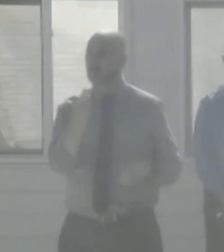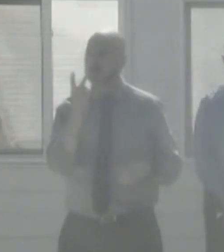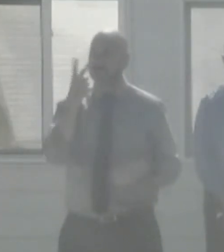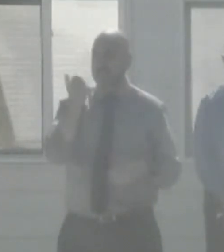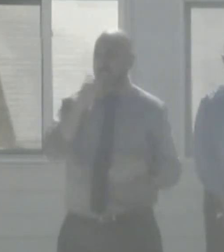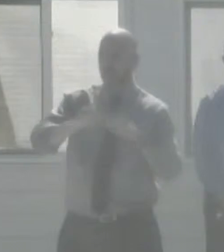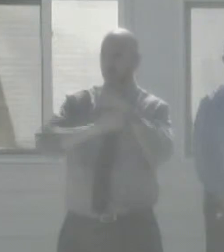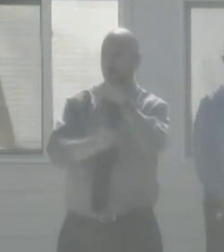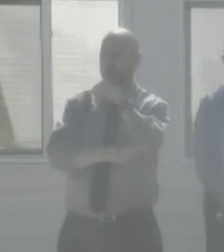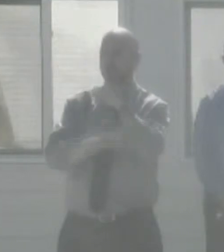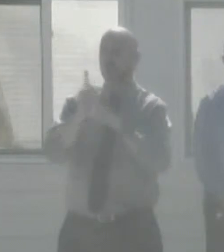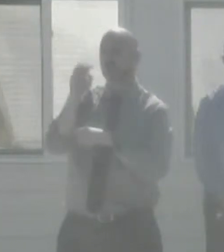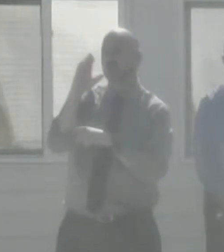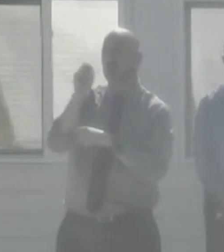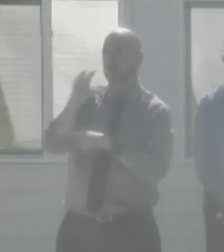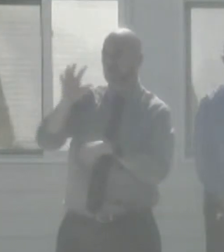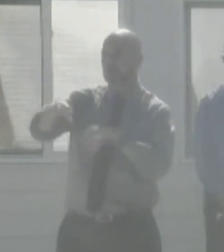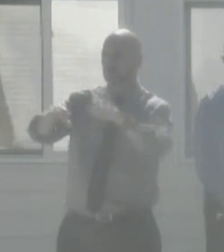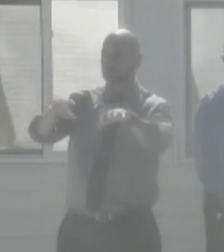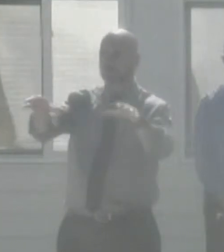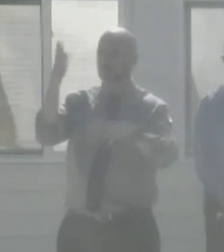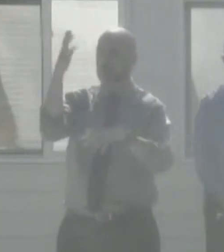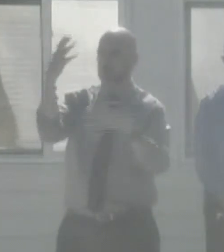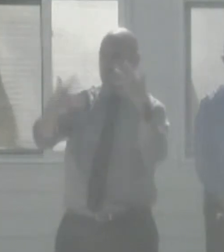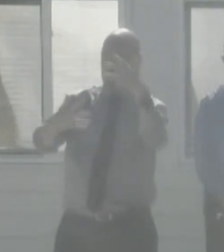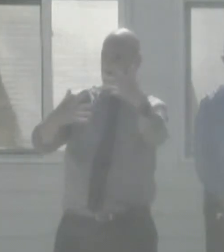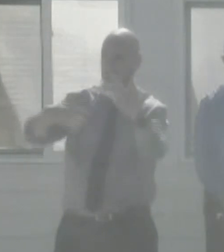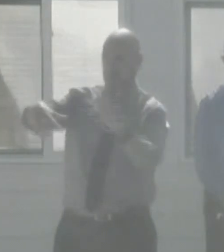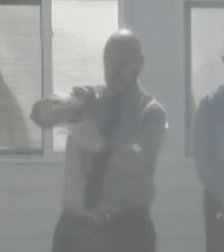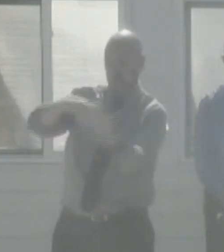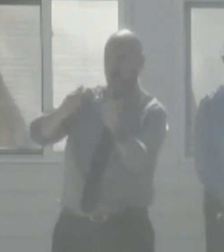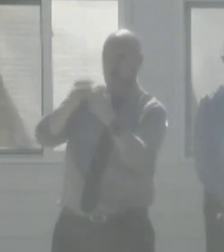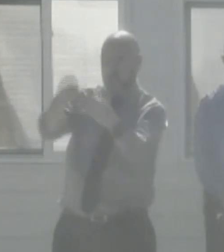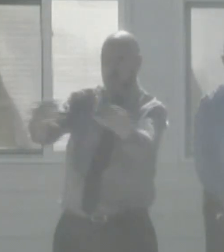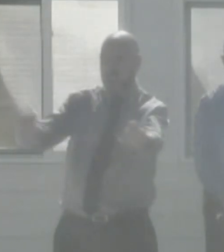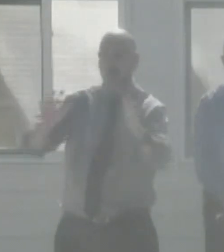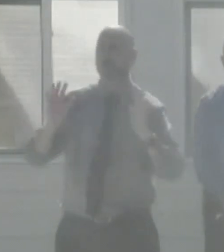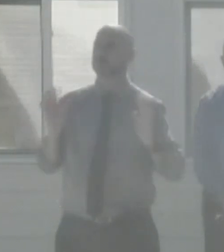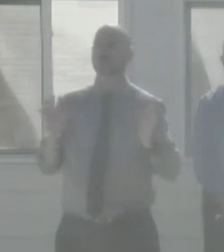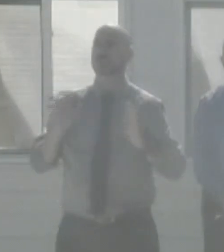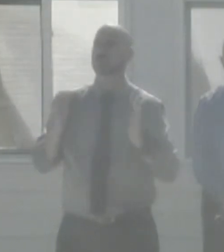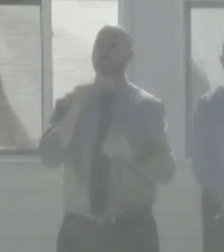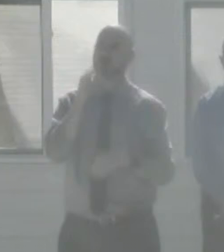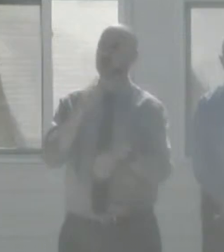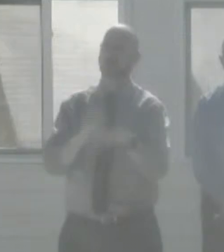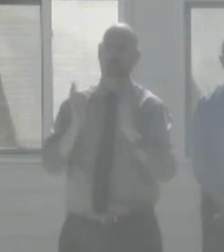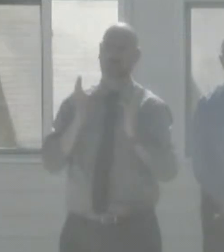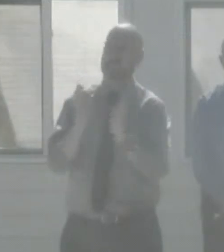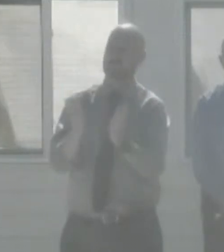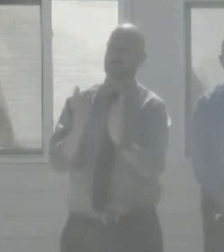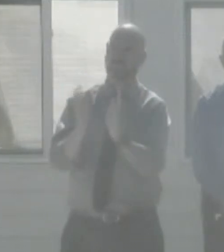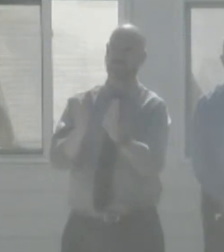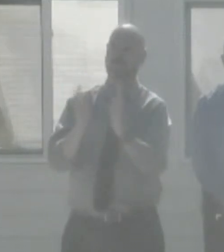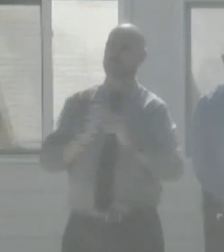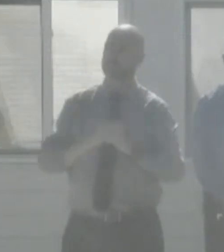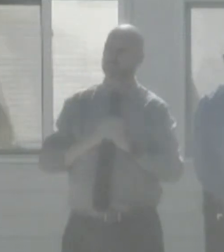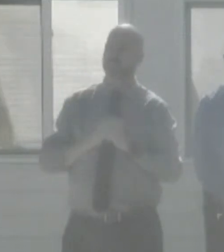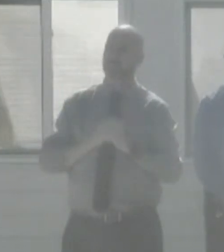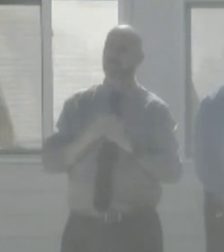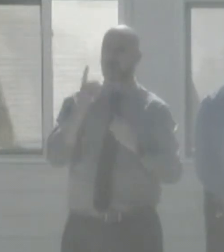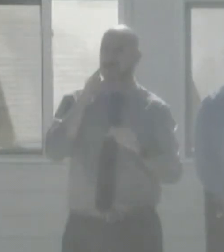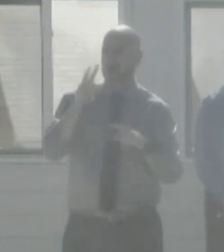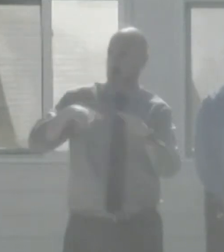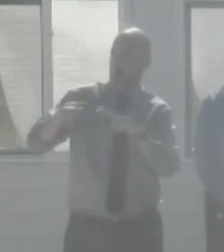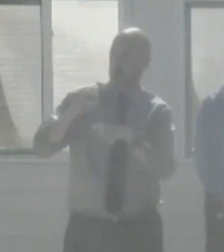careful of standing water. You know, we are Siesta Key. I was able to soothe. I mean, there's some. It's gone down, but there